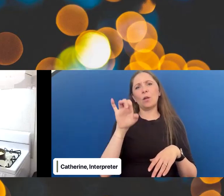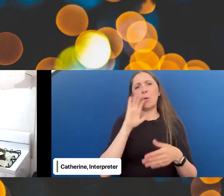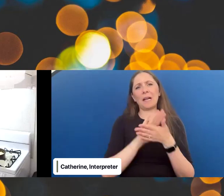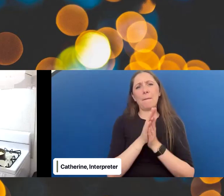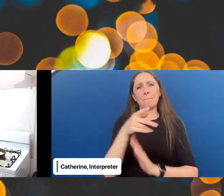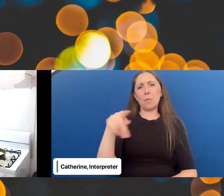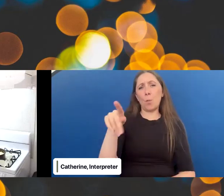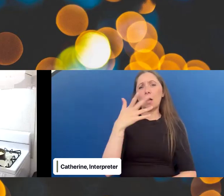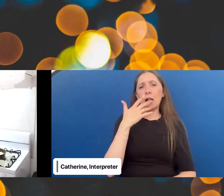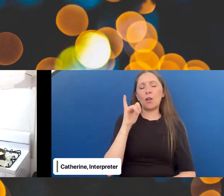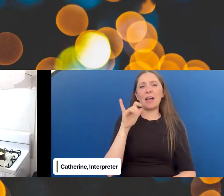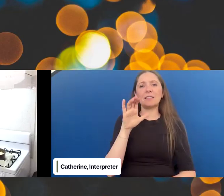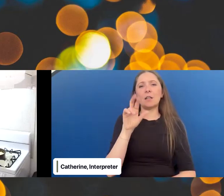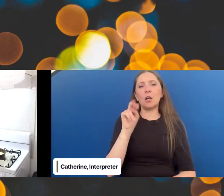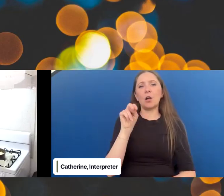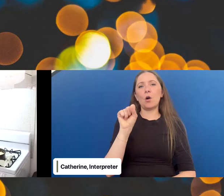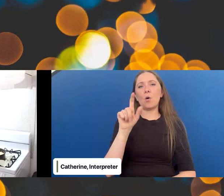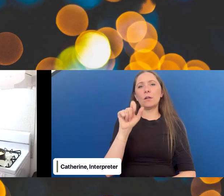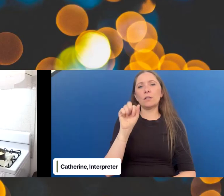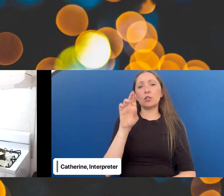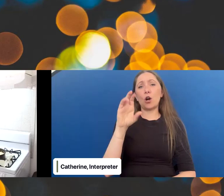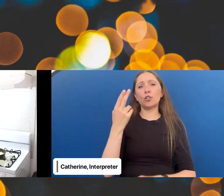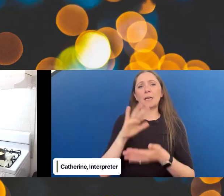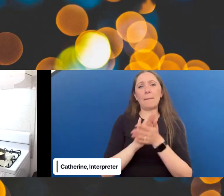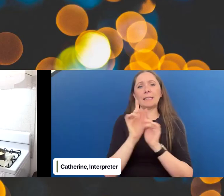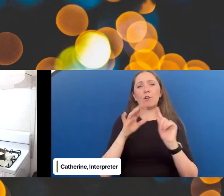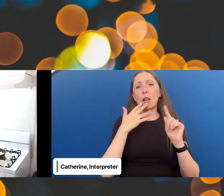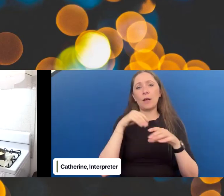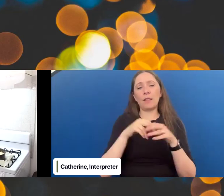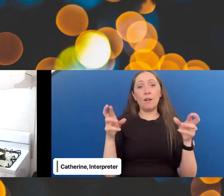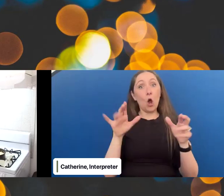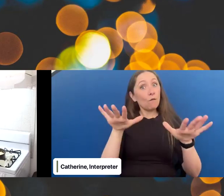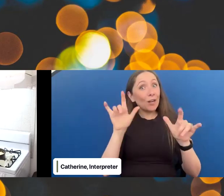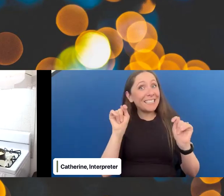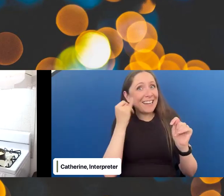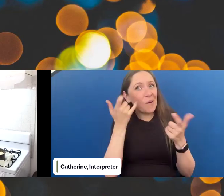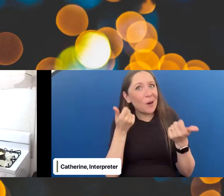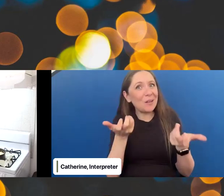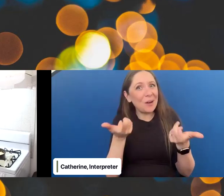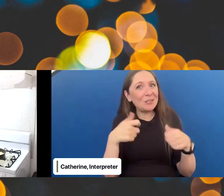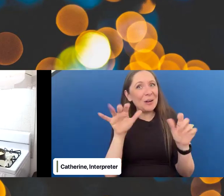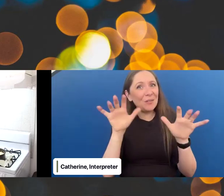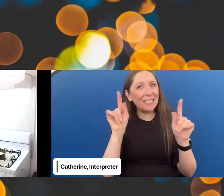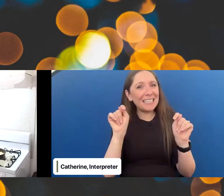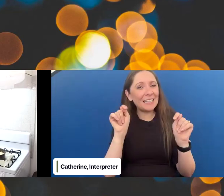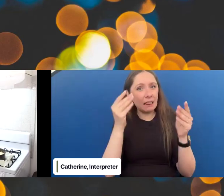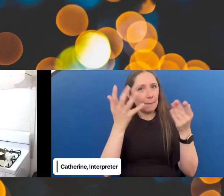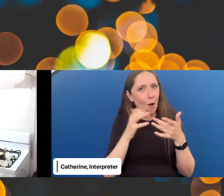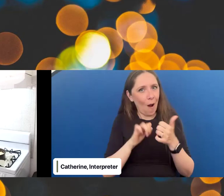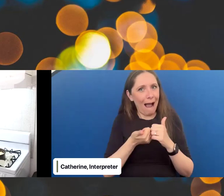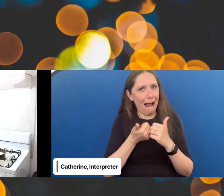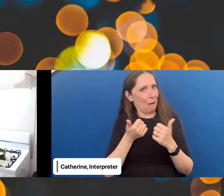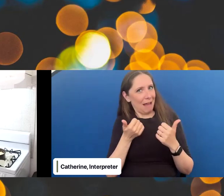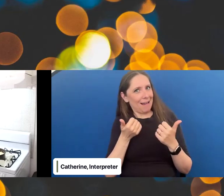panic. It's just the cornstarch turning color in the fridge. And I don't know, you can freeze it for those of you who want to freeze it, I guess. Just let me know how that turns